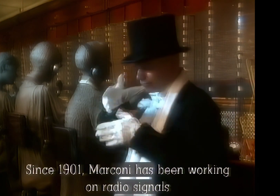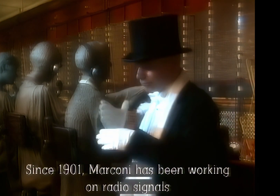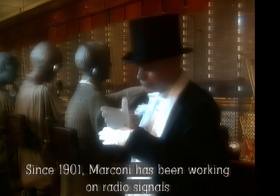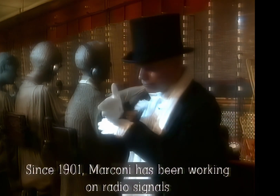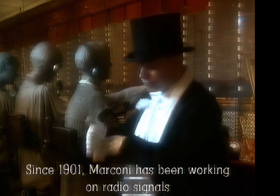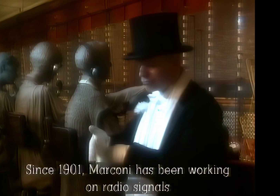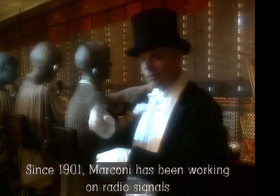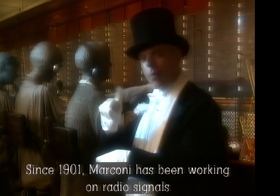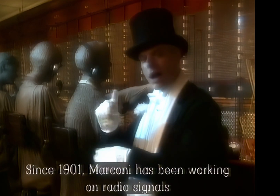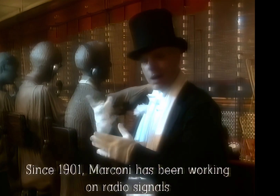signals.